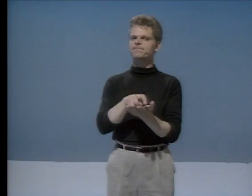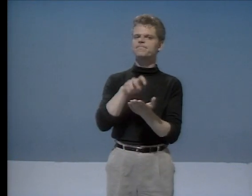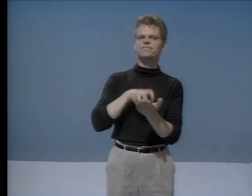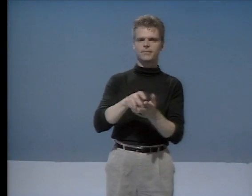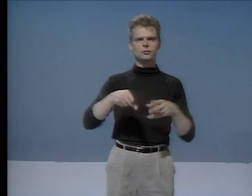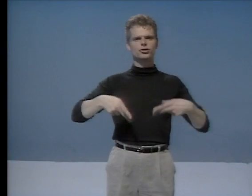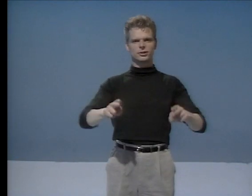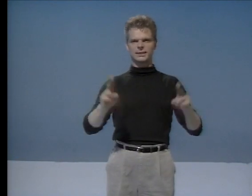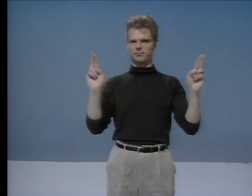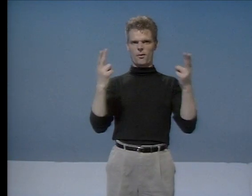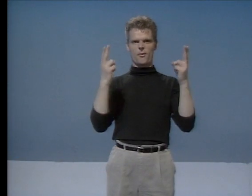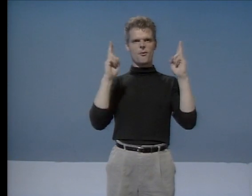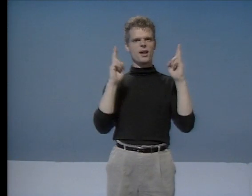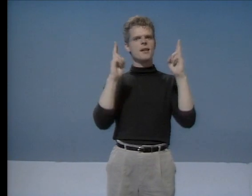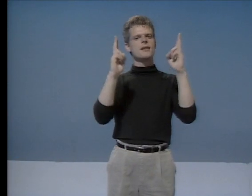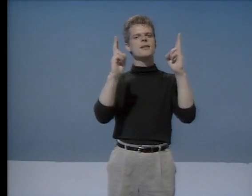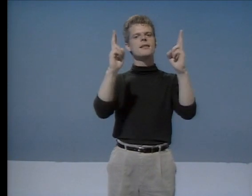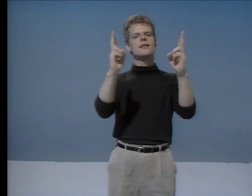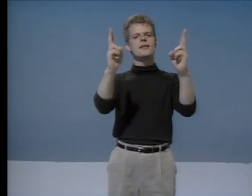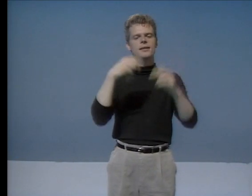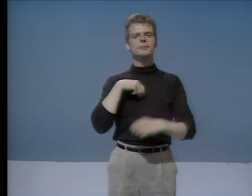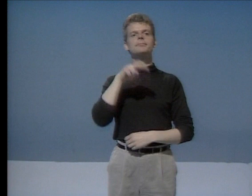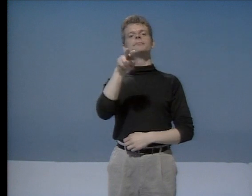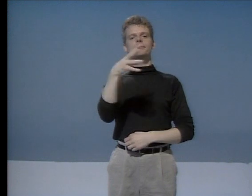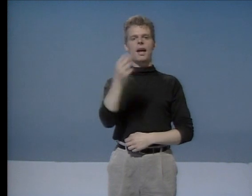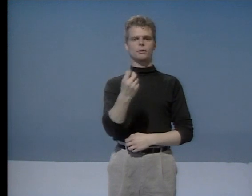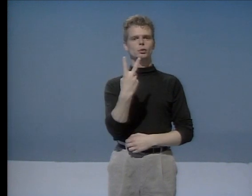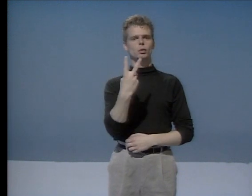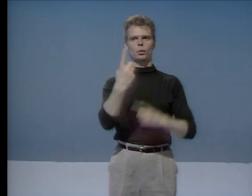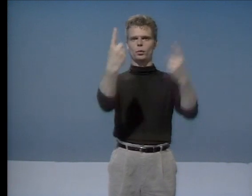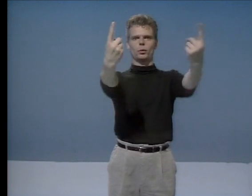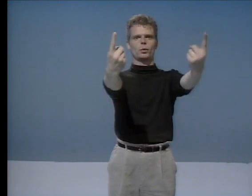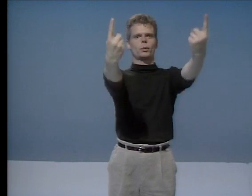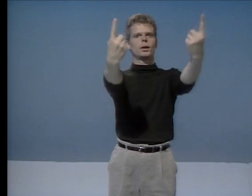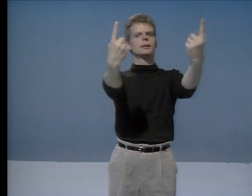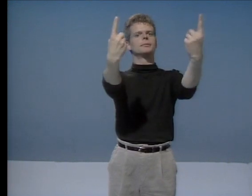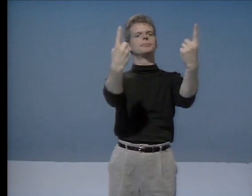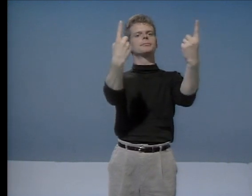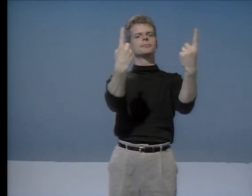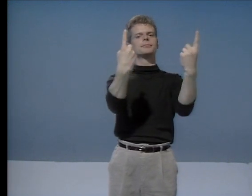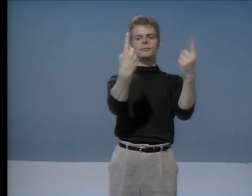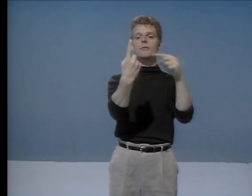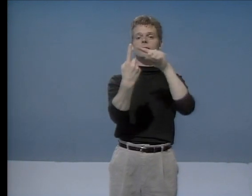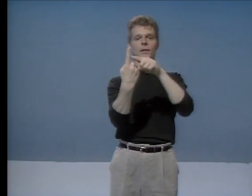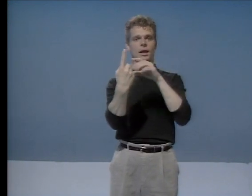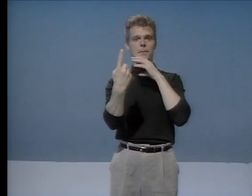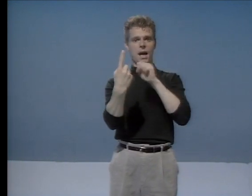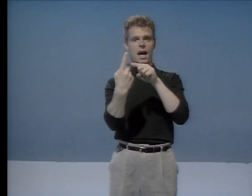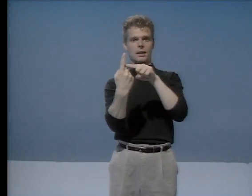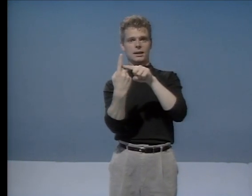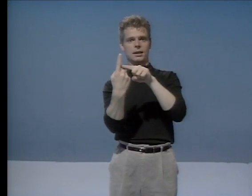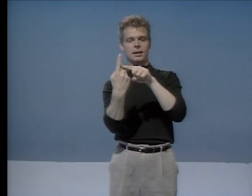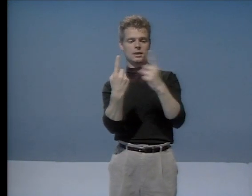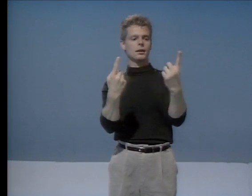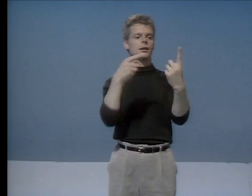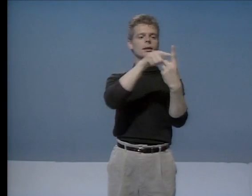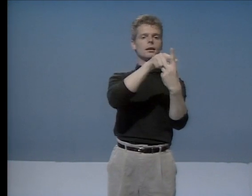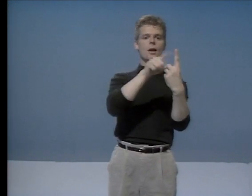It was quite a small street. I was walking along one side, and there were 2 people walking towards me, one on each side of the street. The one on my side